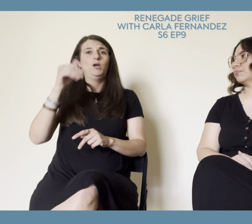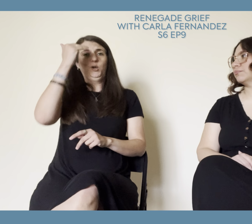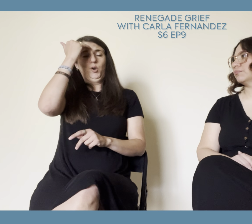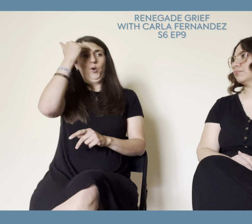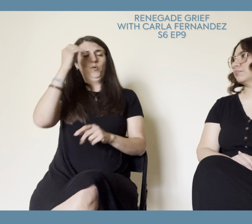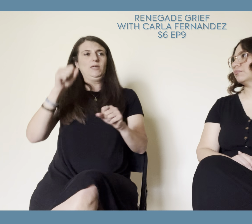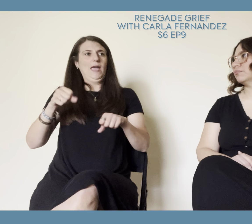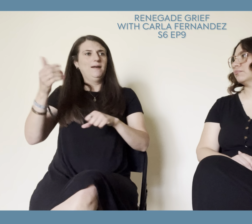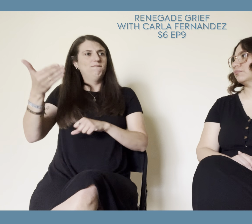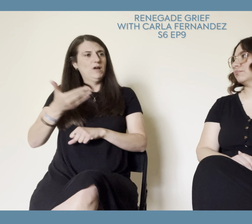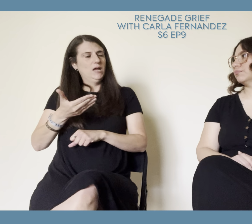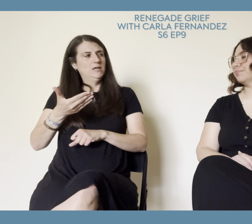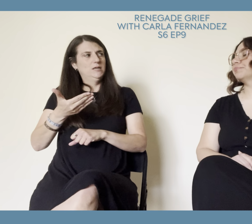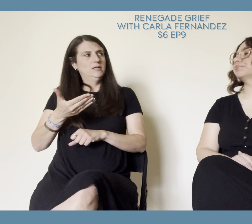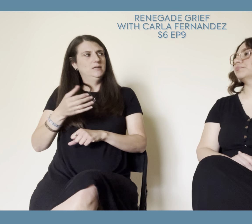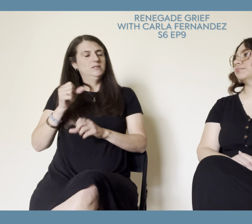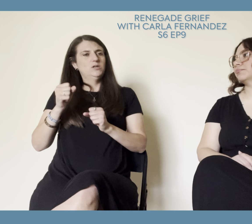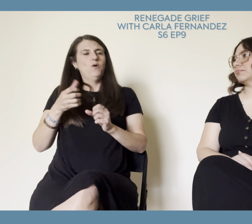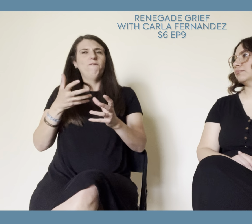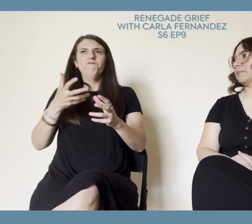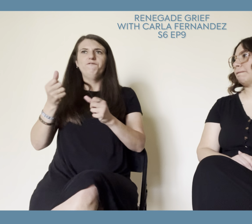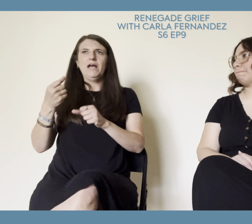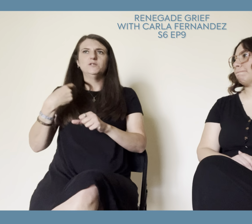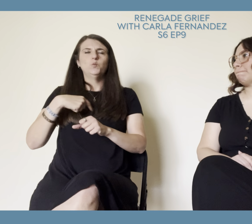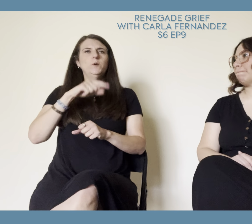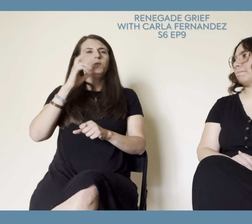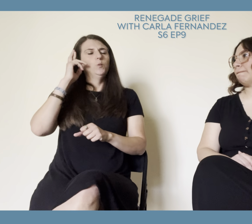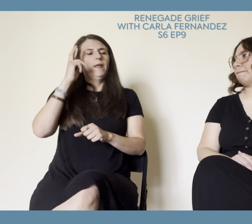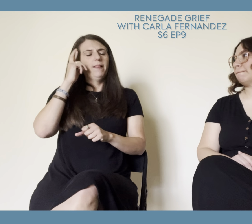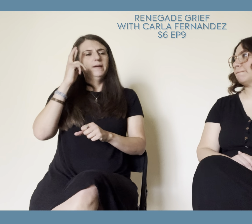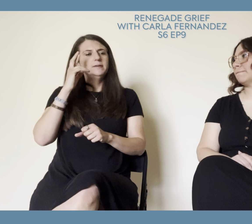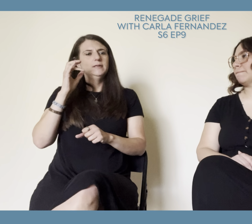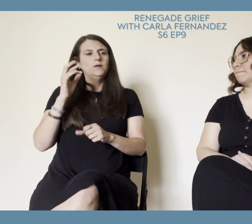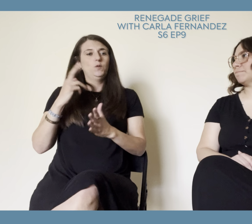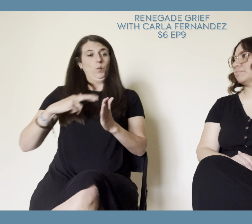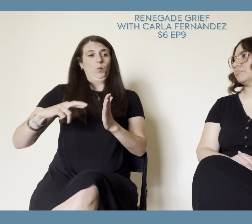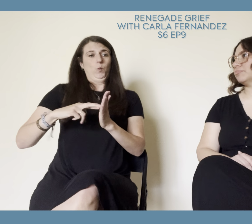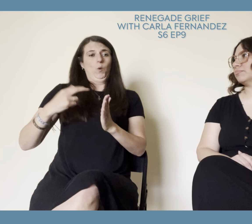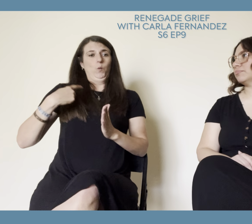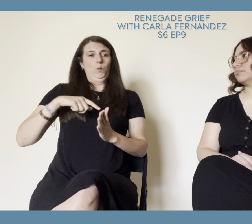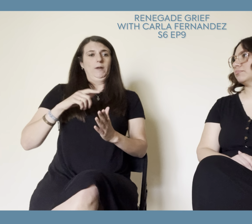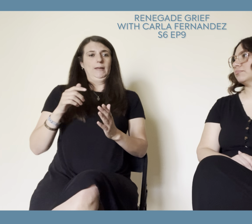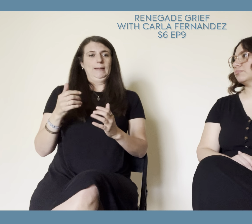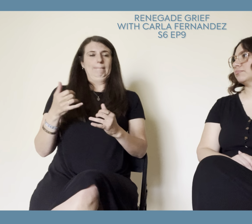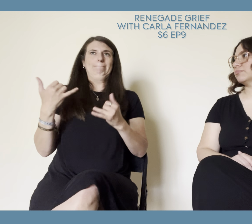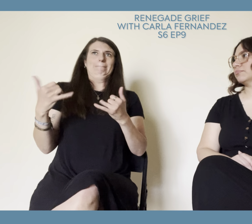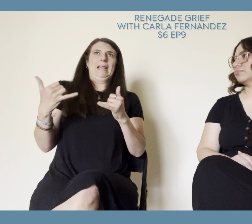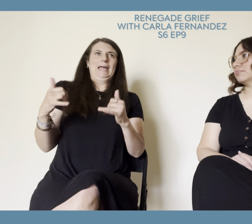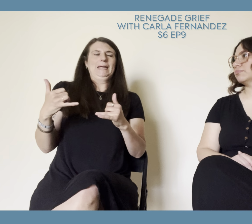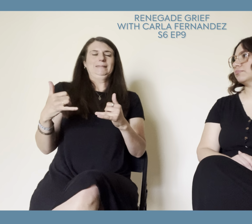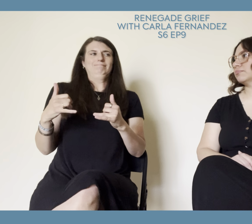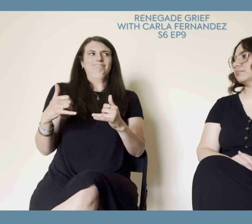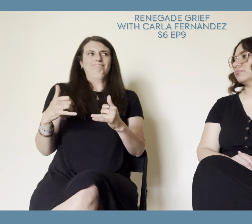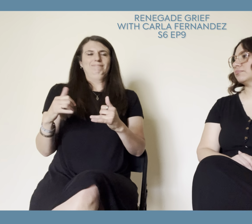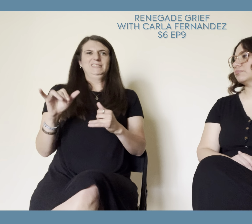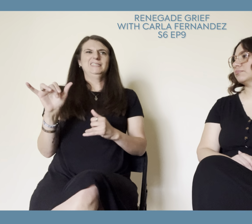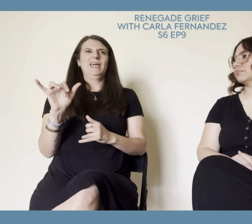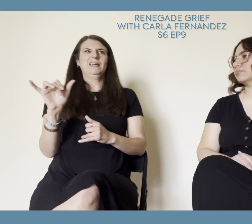invite. So quickly what we started to realize was that the role that we could play was almost in like a Grand Central Station